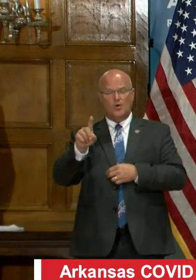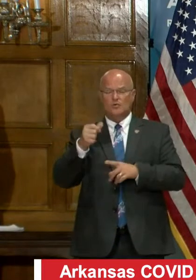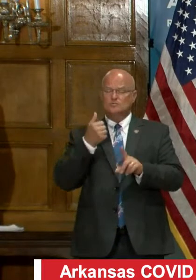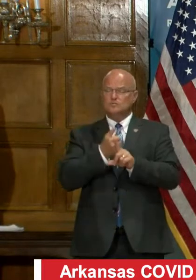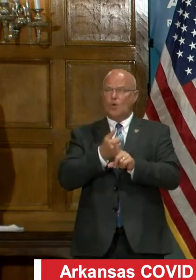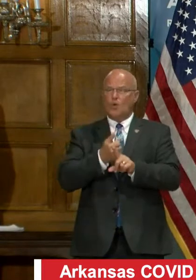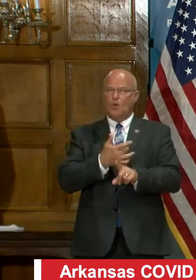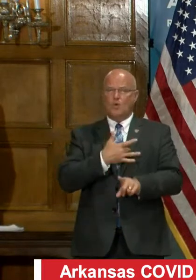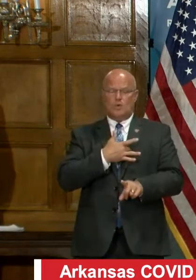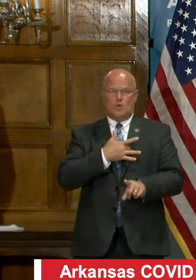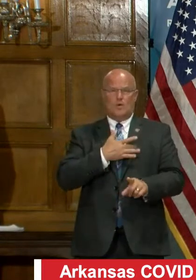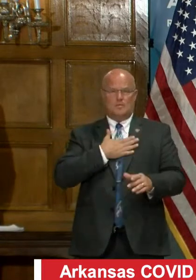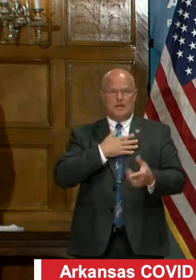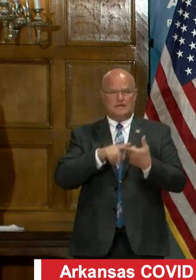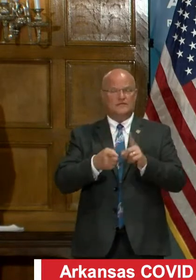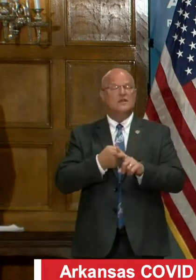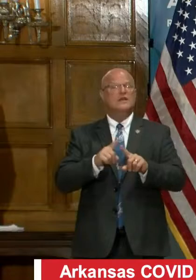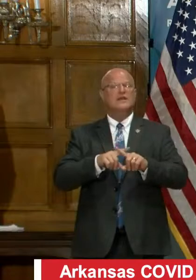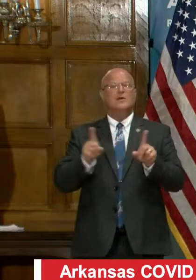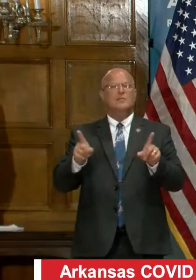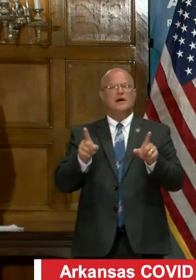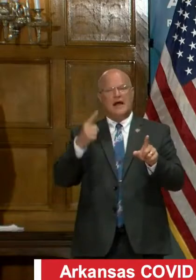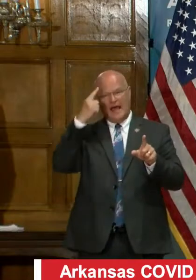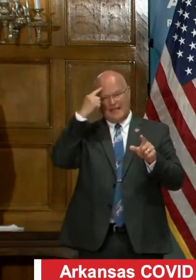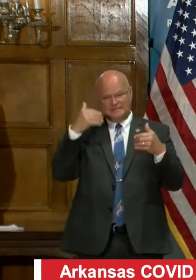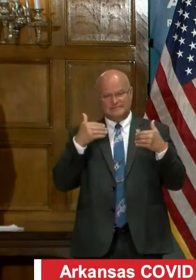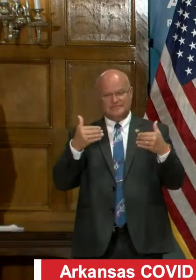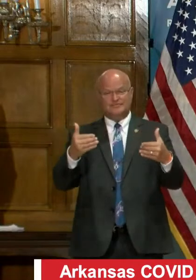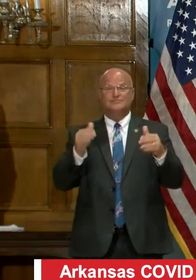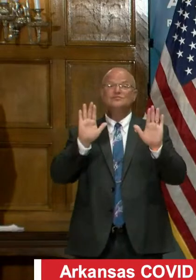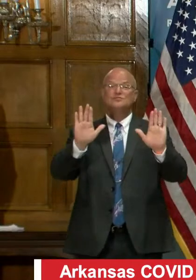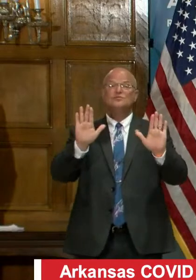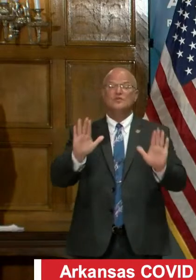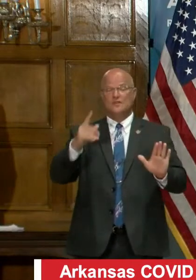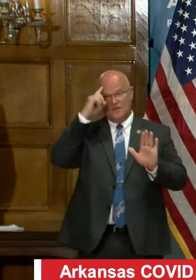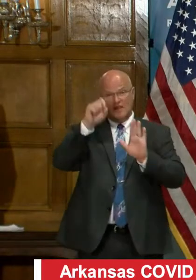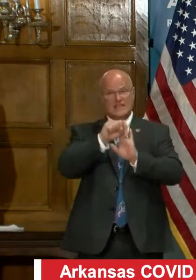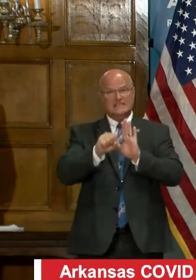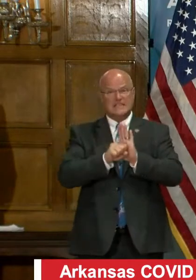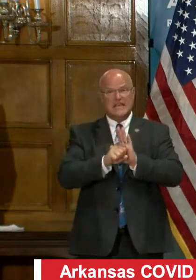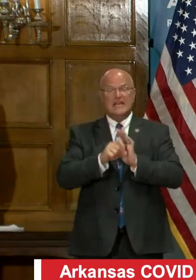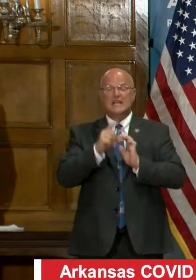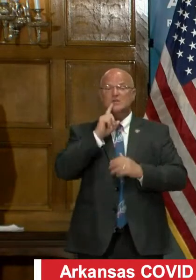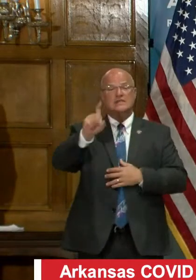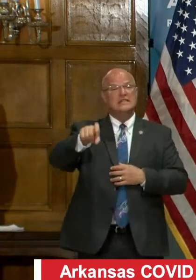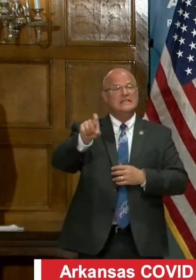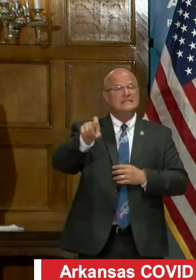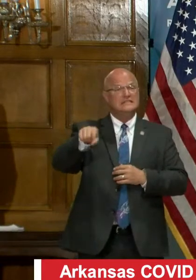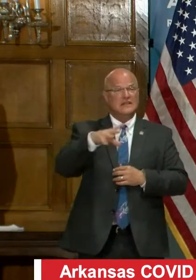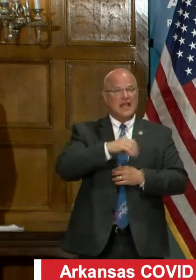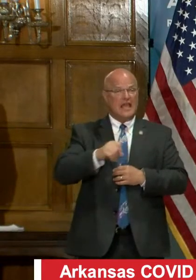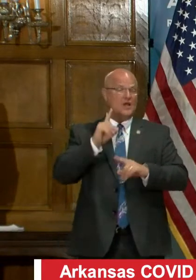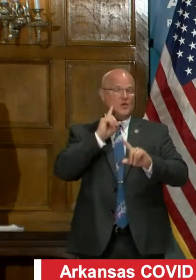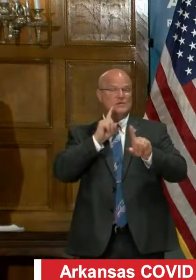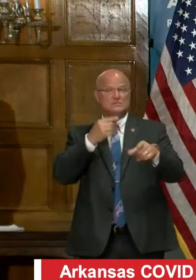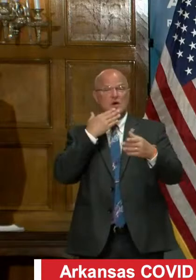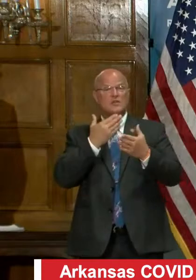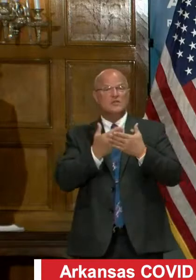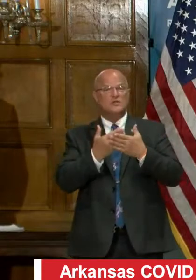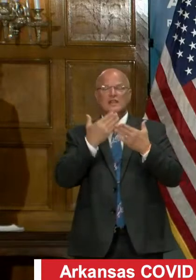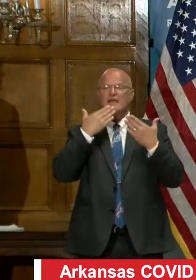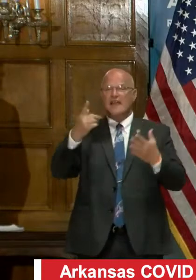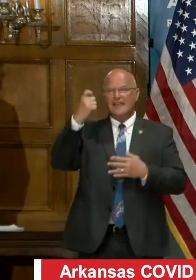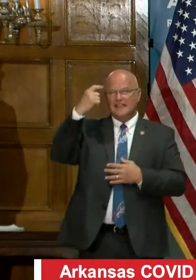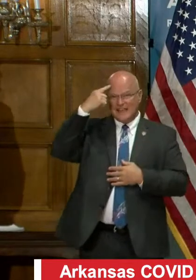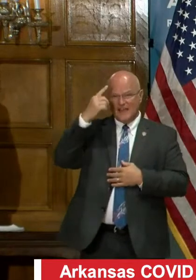very close to home. But going forward, I think this is a great thing for the state and something that is necessary and that we'll respond very well to. So I want to